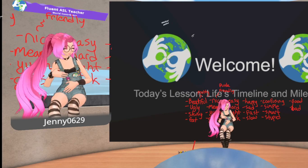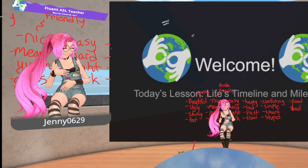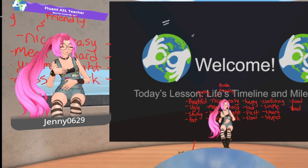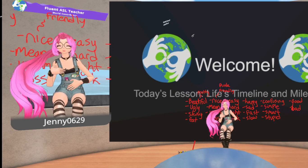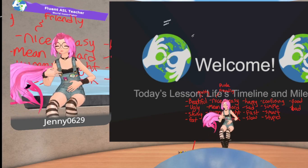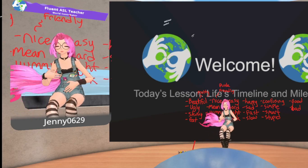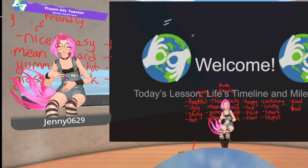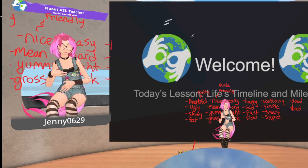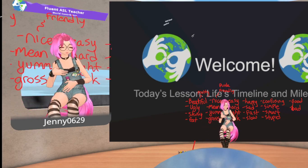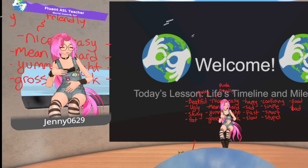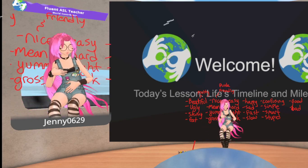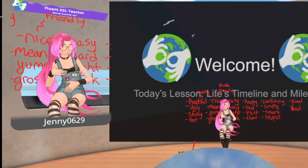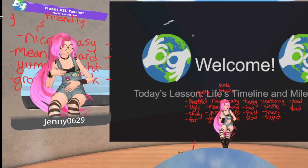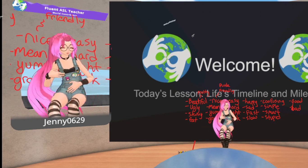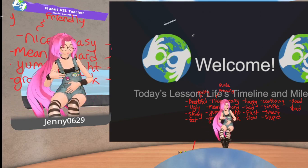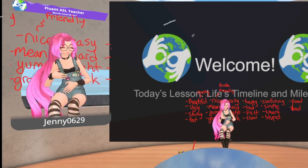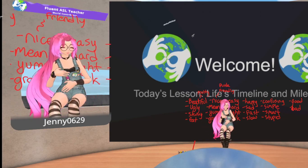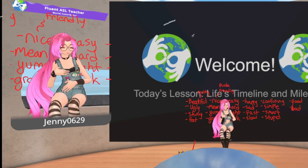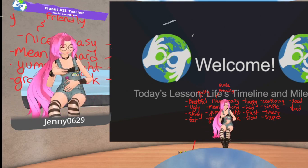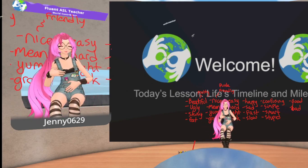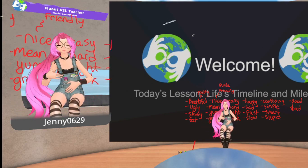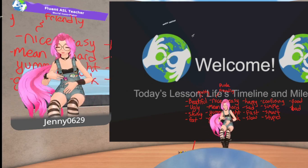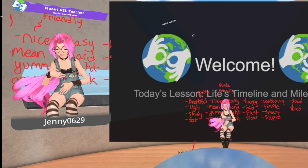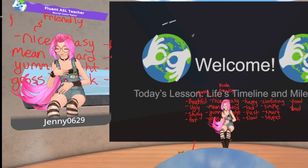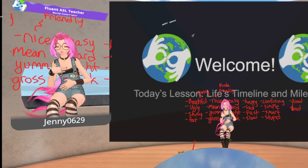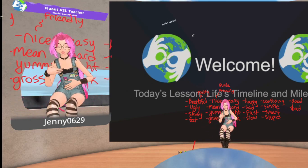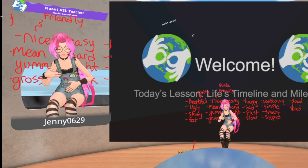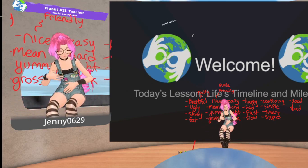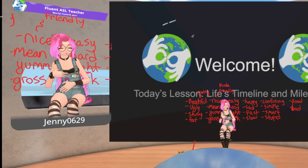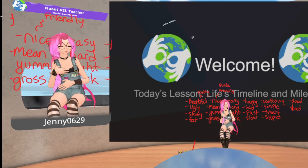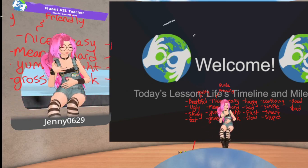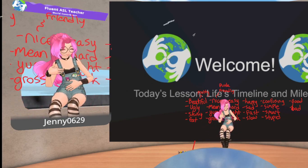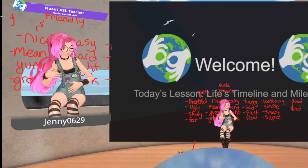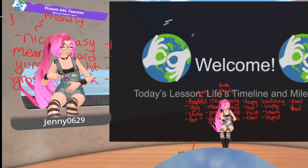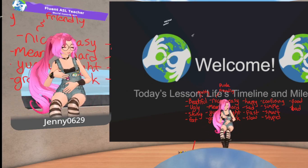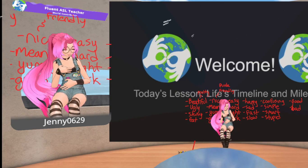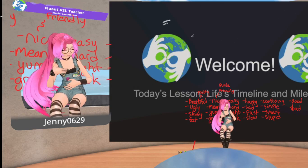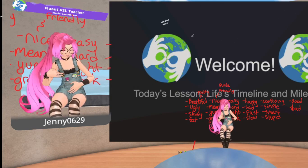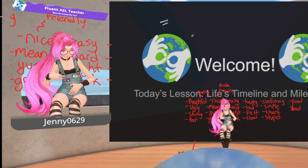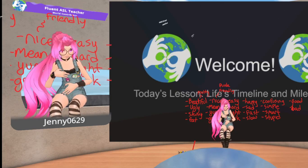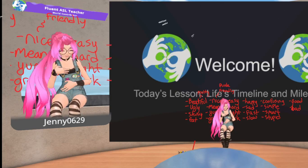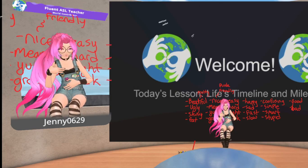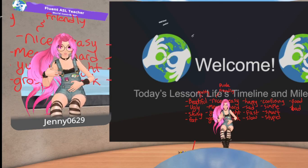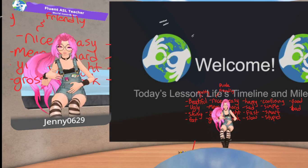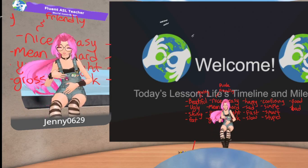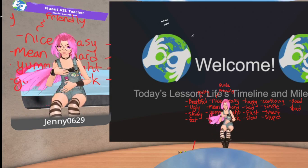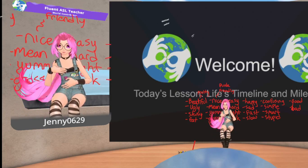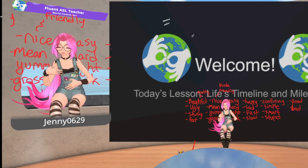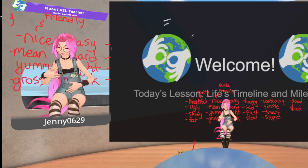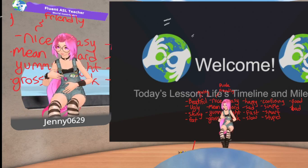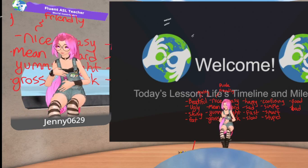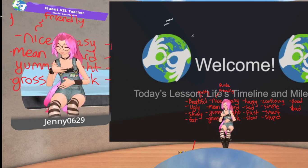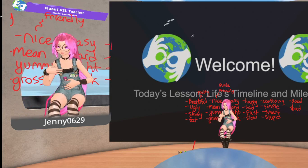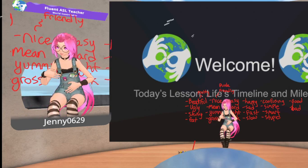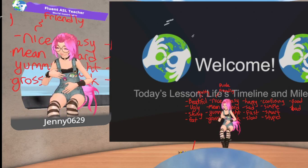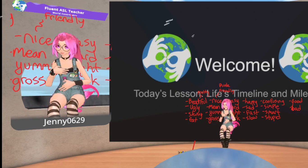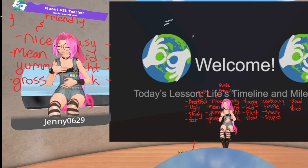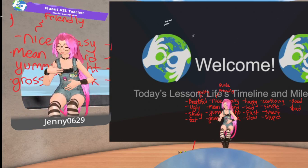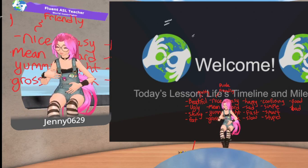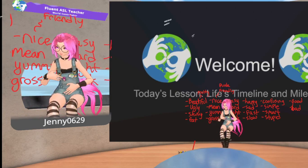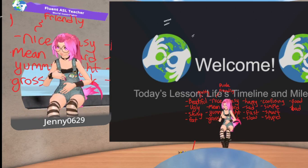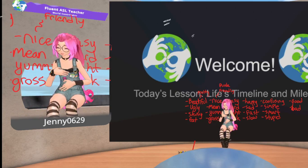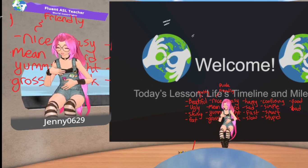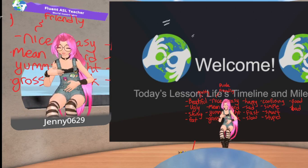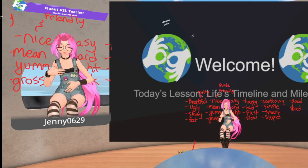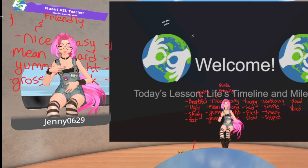Hungry? Ooh. Enjoy. Enjoy or appreciate. Yes, enjoy and appreciate. This